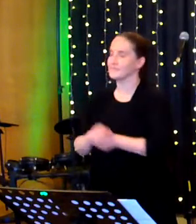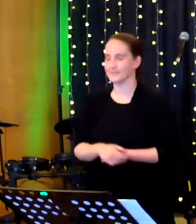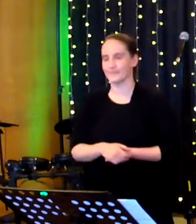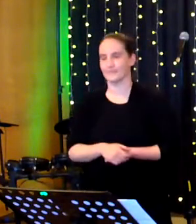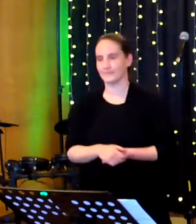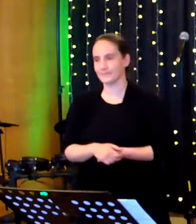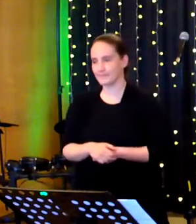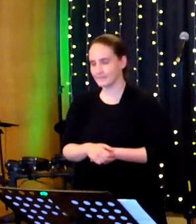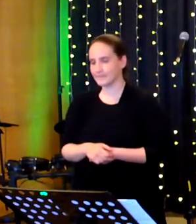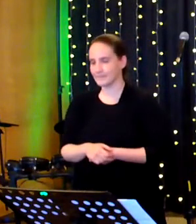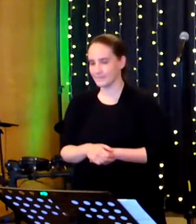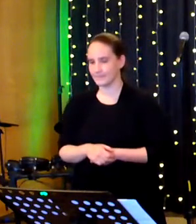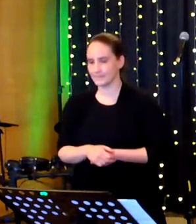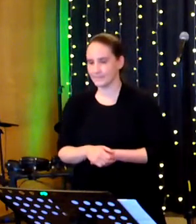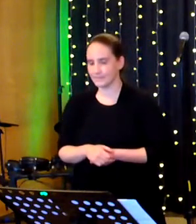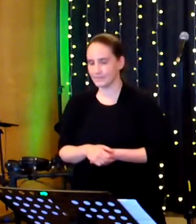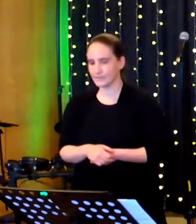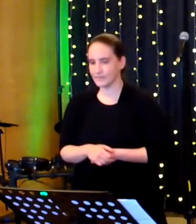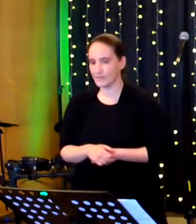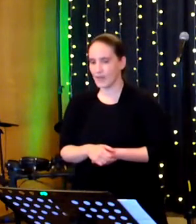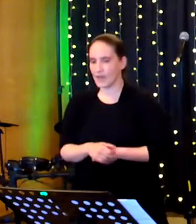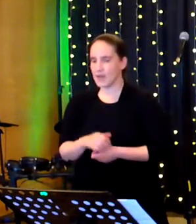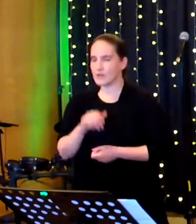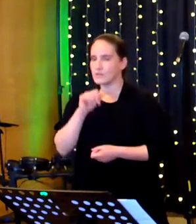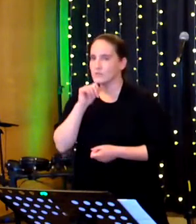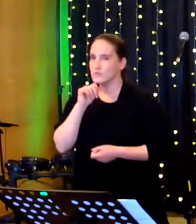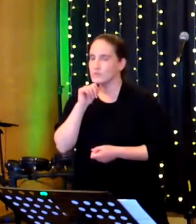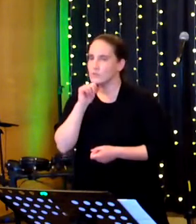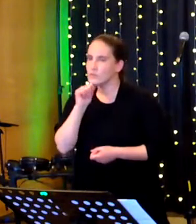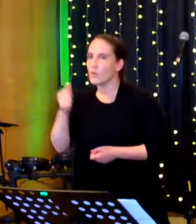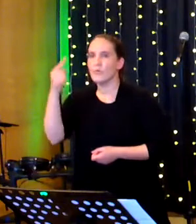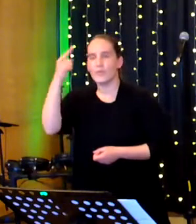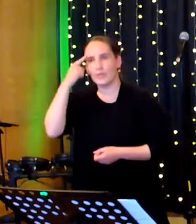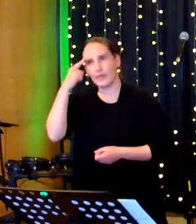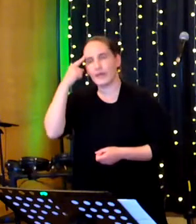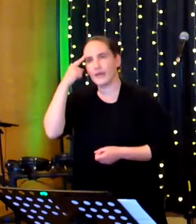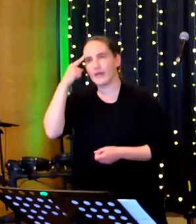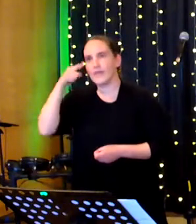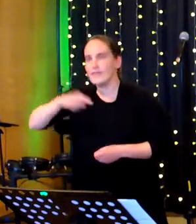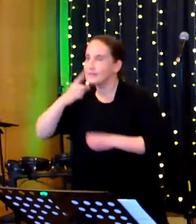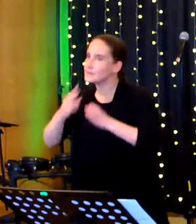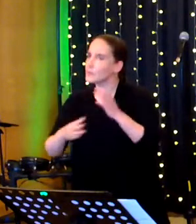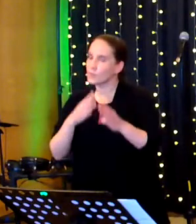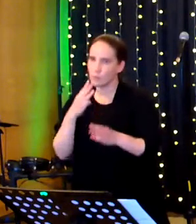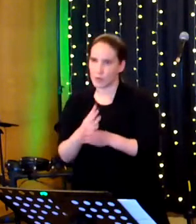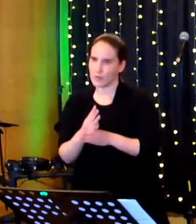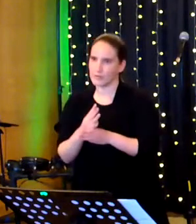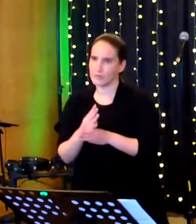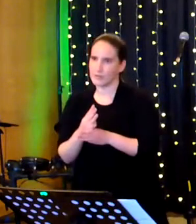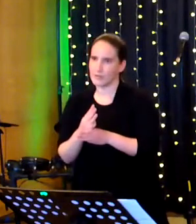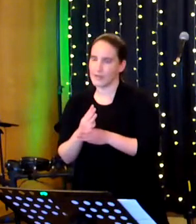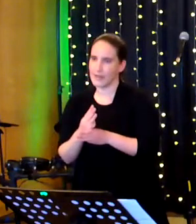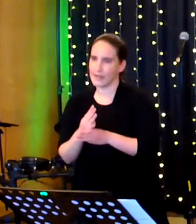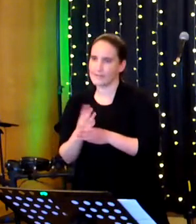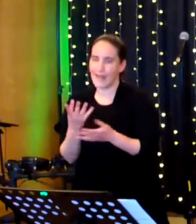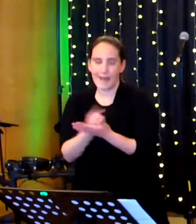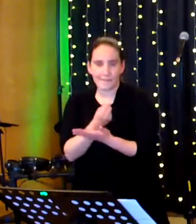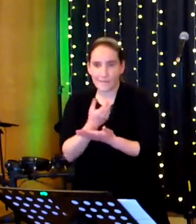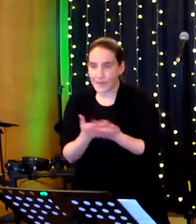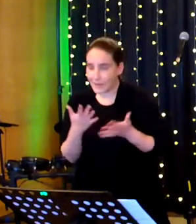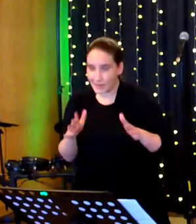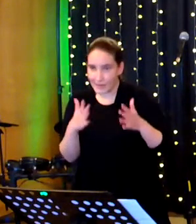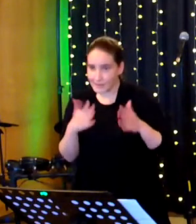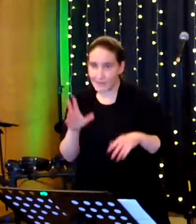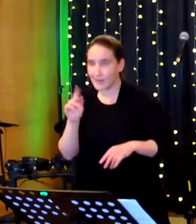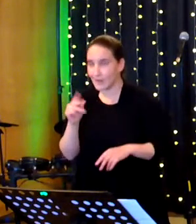believe that what is in this physical realm is all that there is. So essentially, this heavenly messenger is